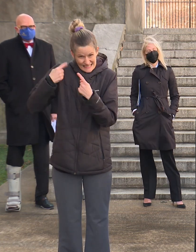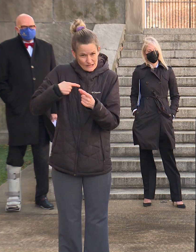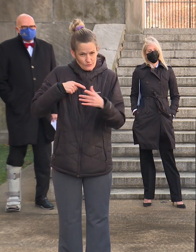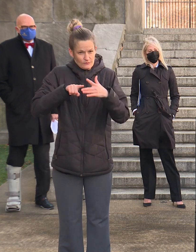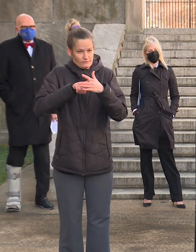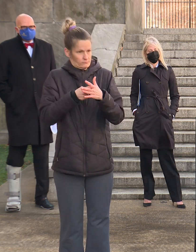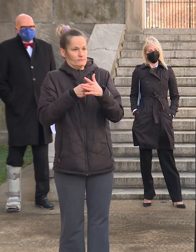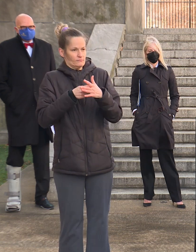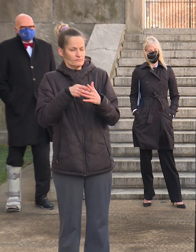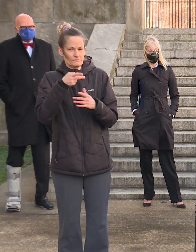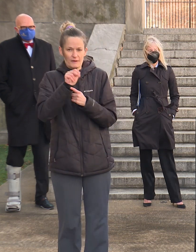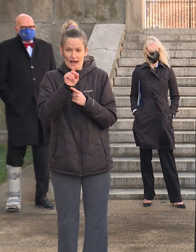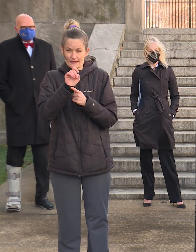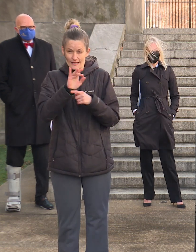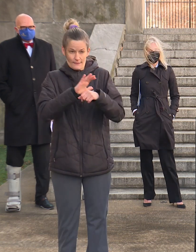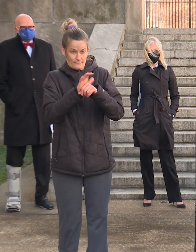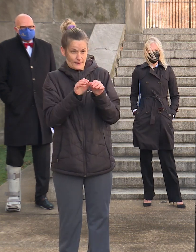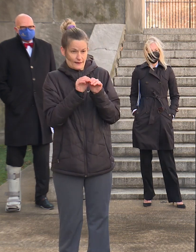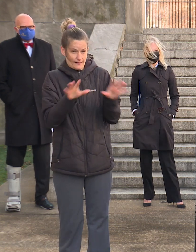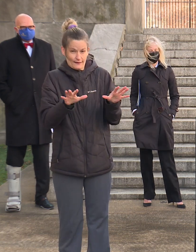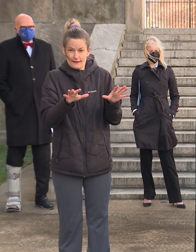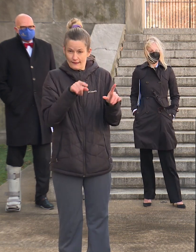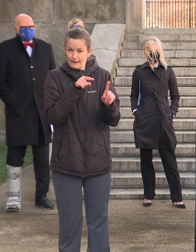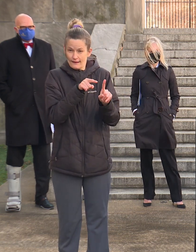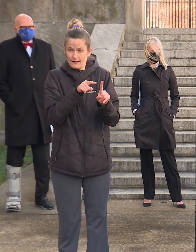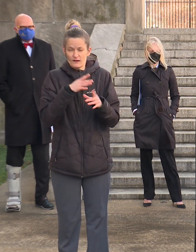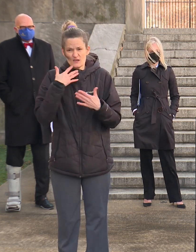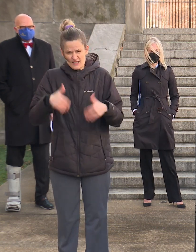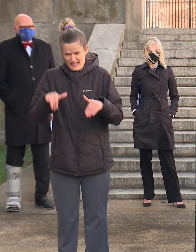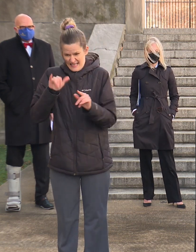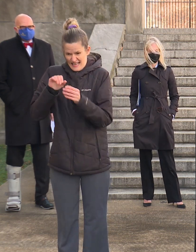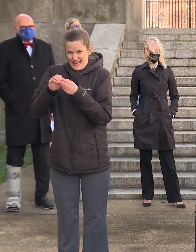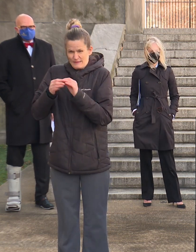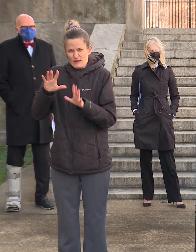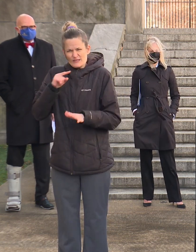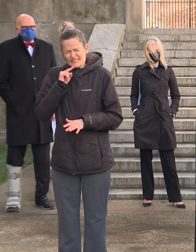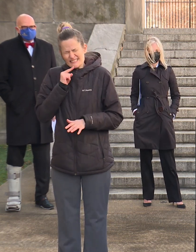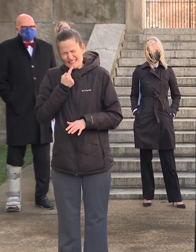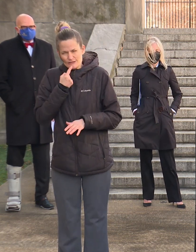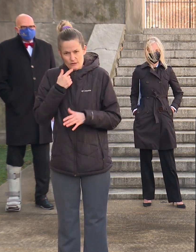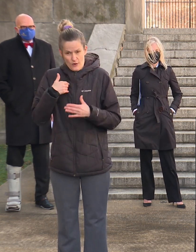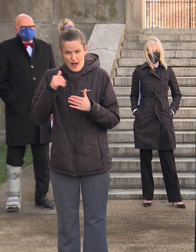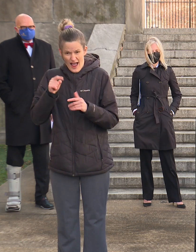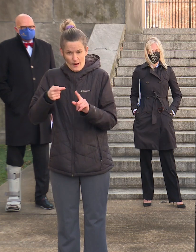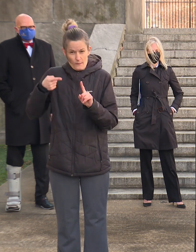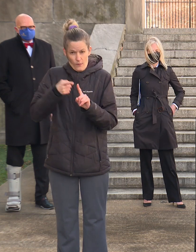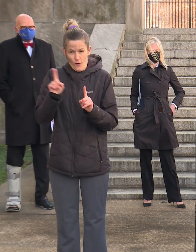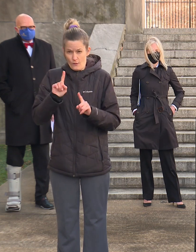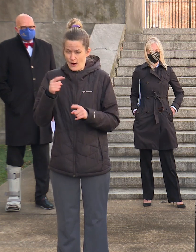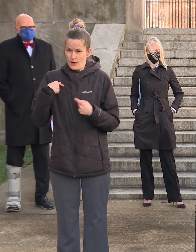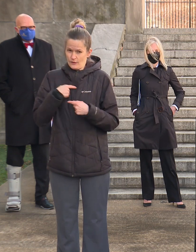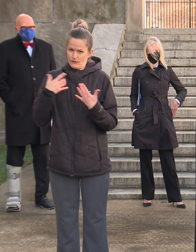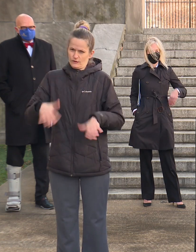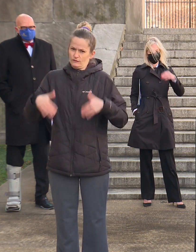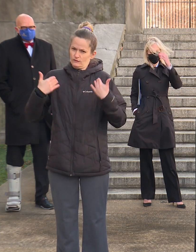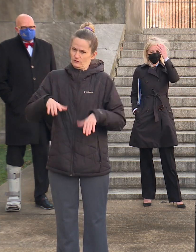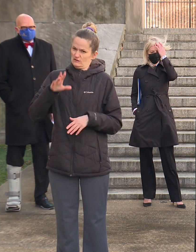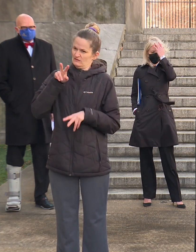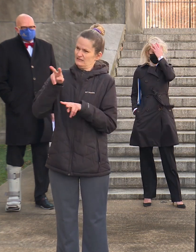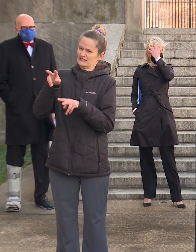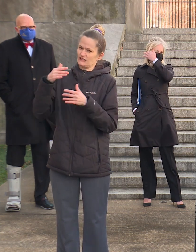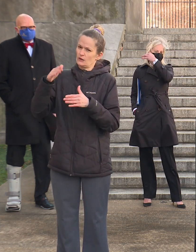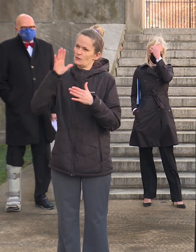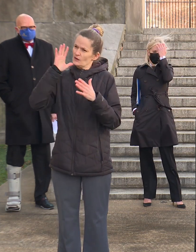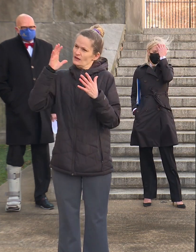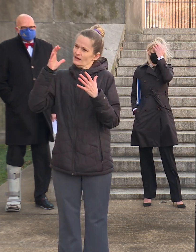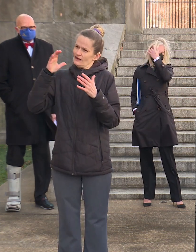are at a critical point, and the next several weeks will become increasingly challenging for us all. Hospitals